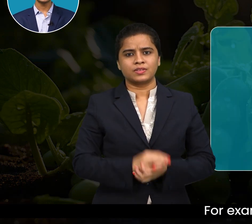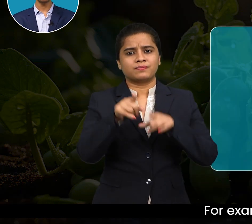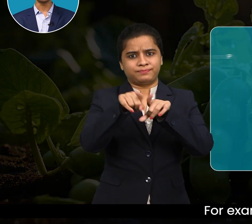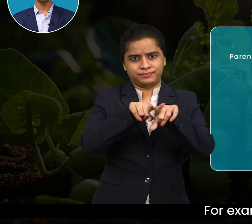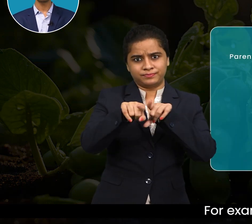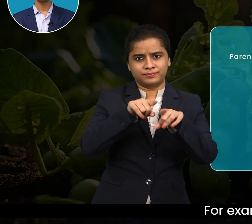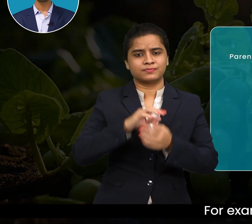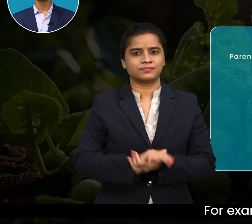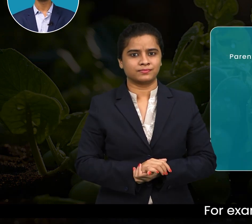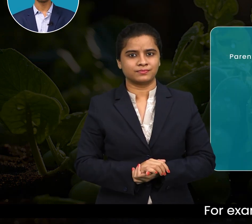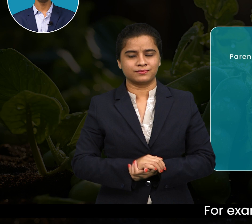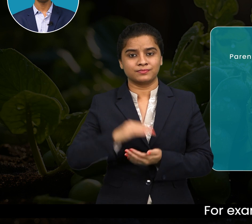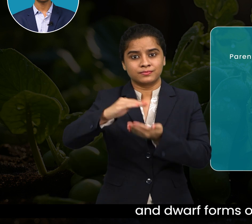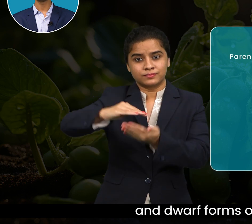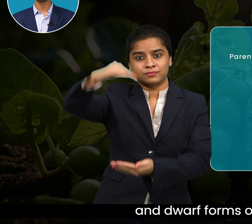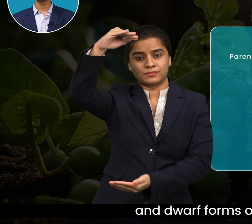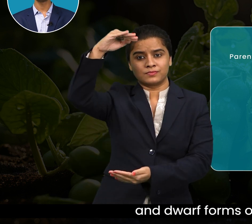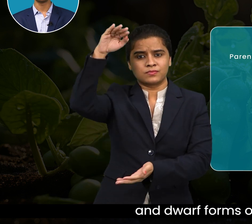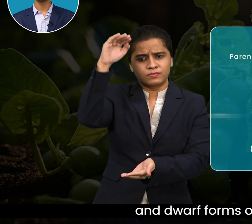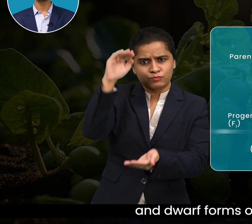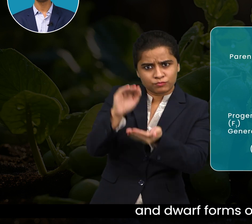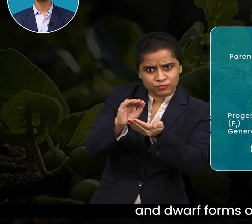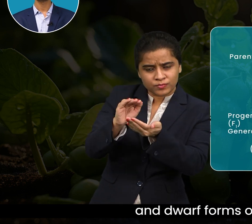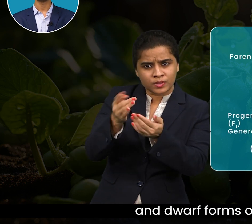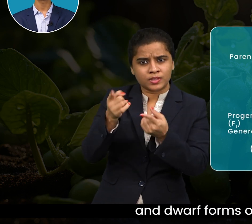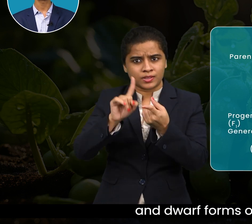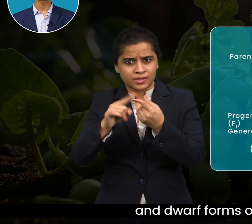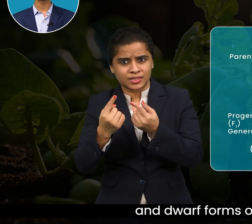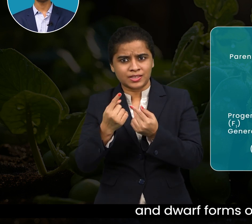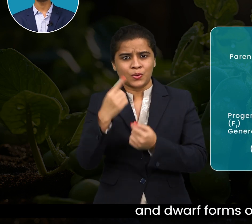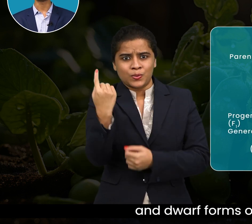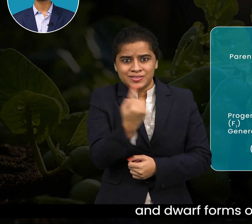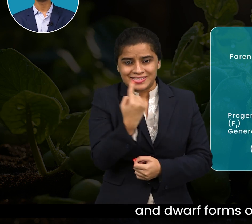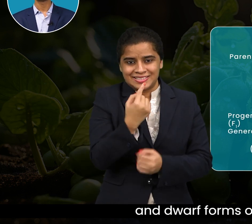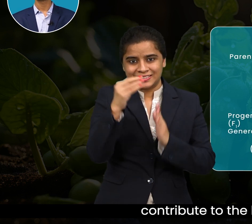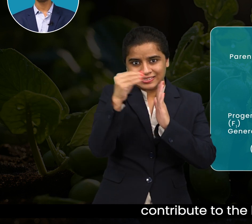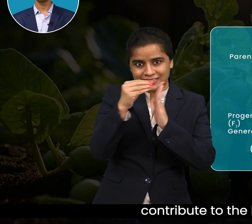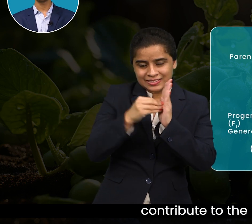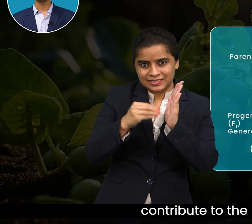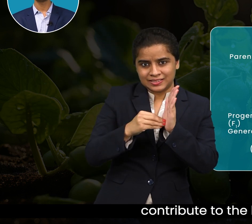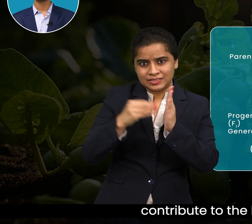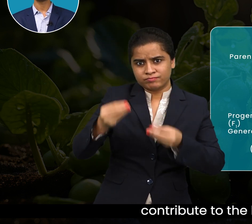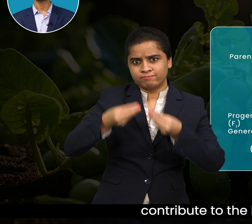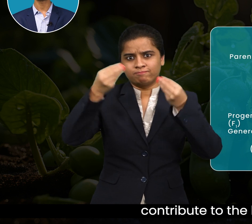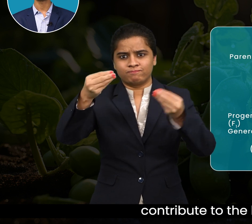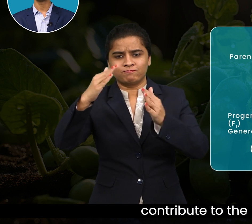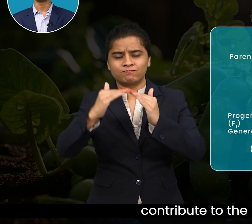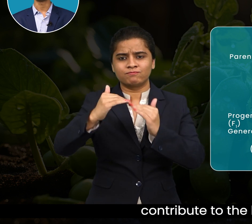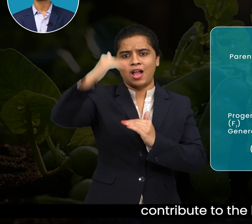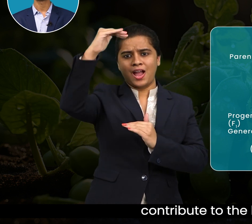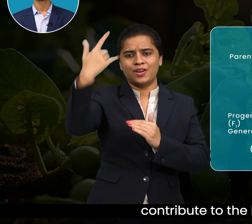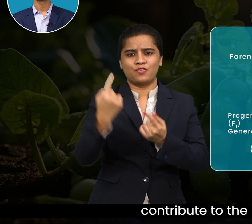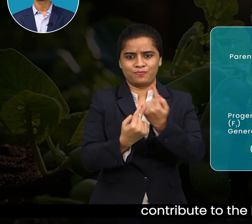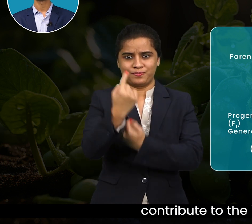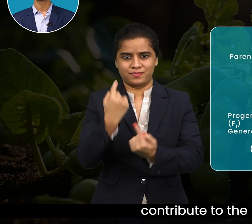For example, tall and dwarf forms of a single character contribute to the height of the